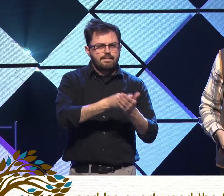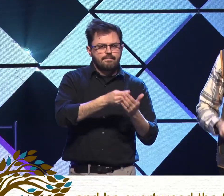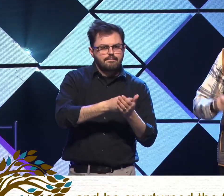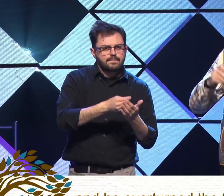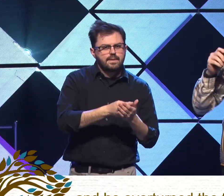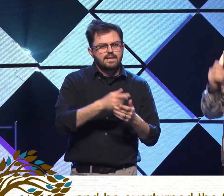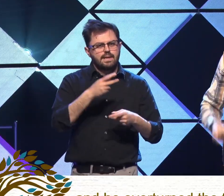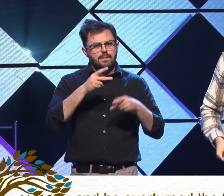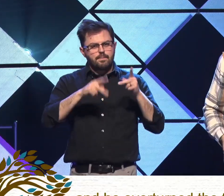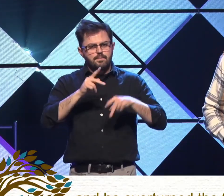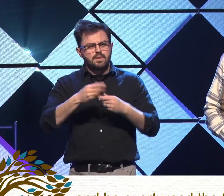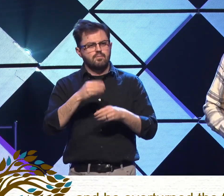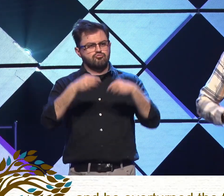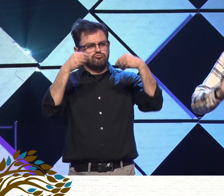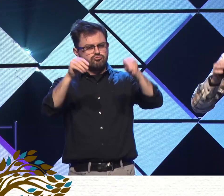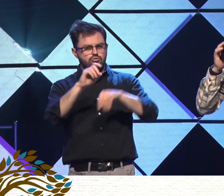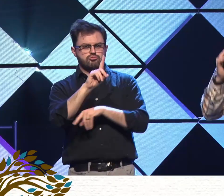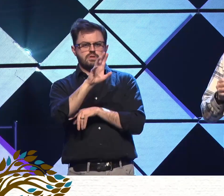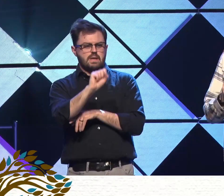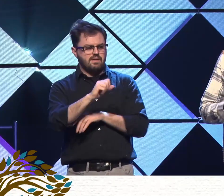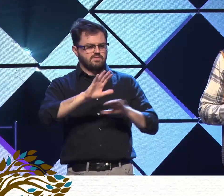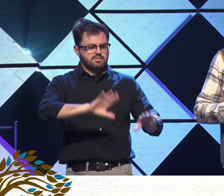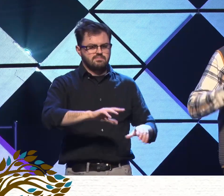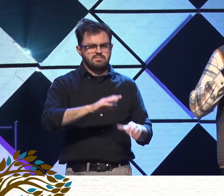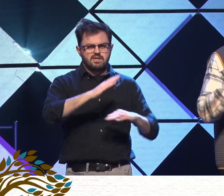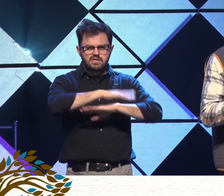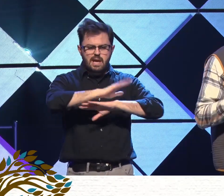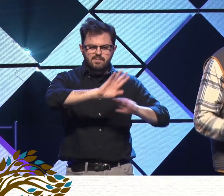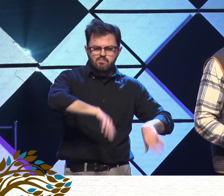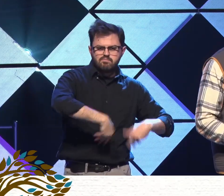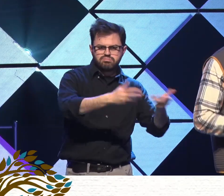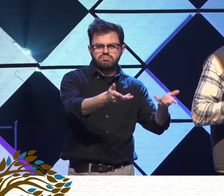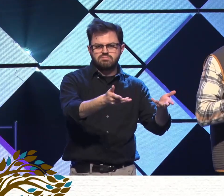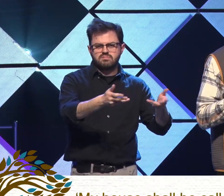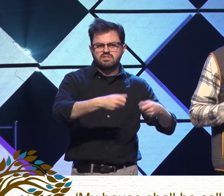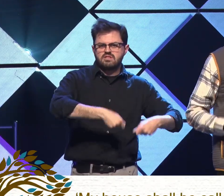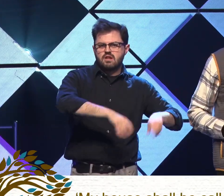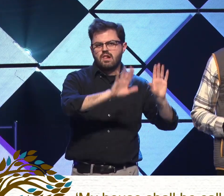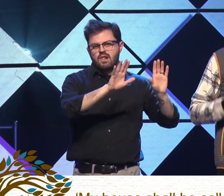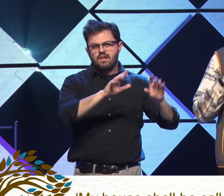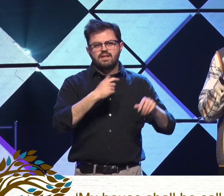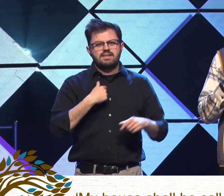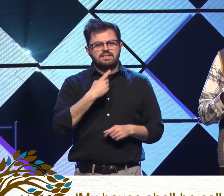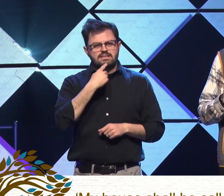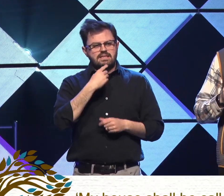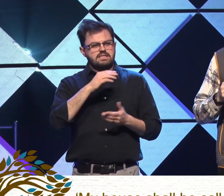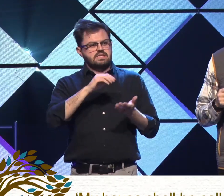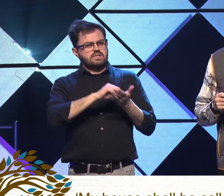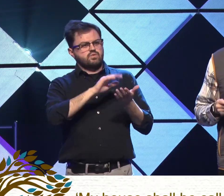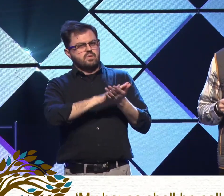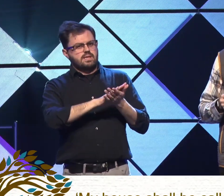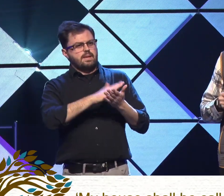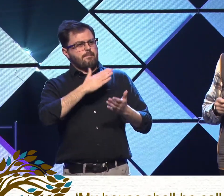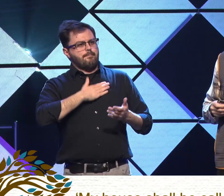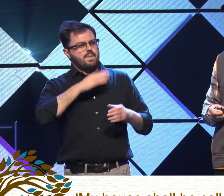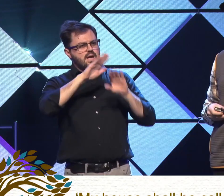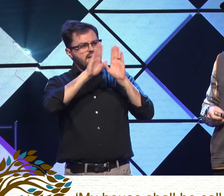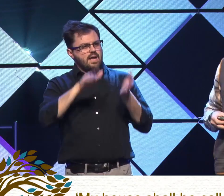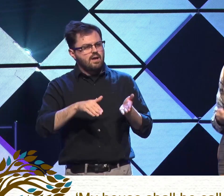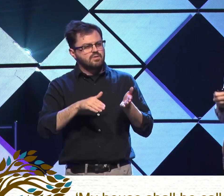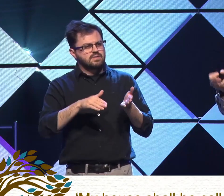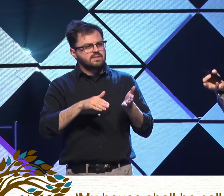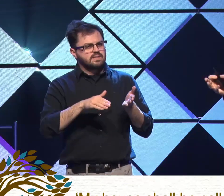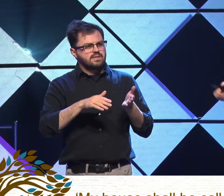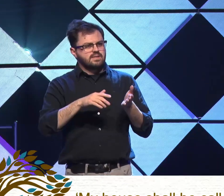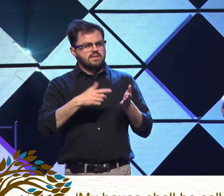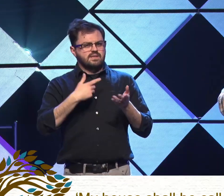sold doves. And he said to them, it is written, my house shall be called a house of prayer, but you are making it a den of